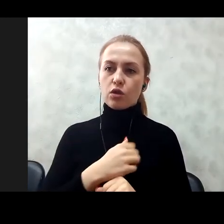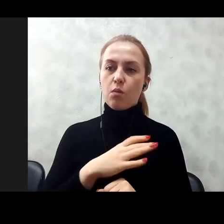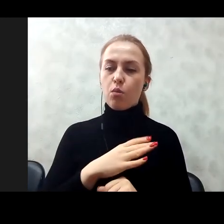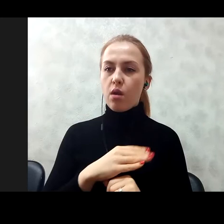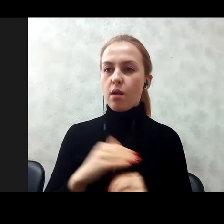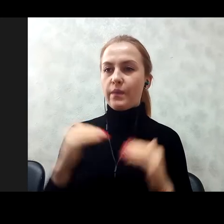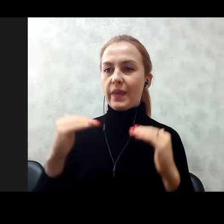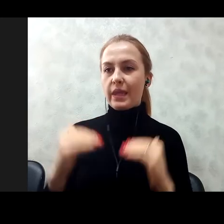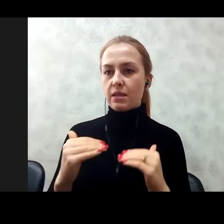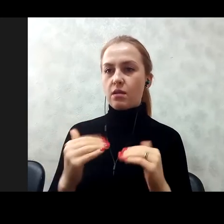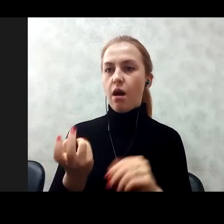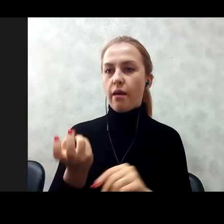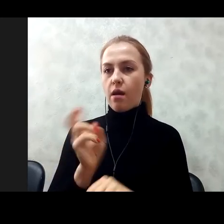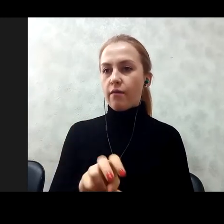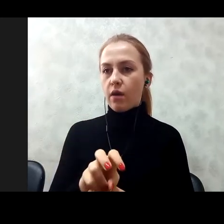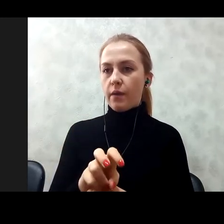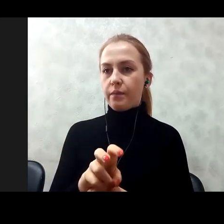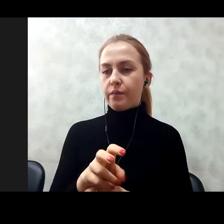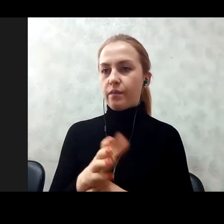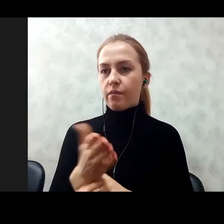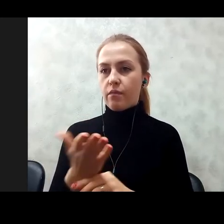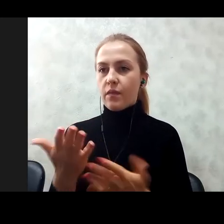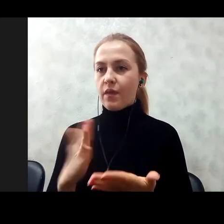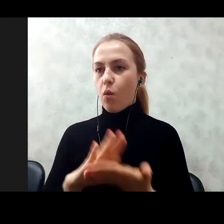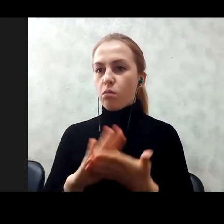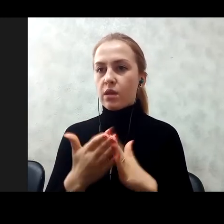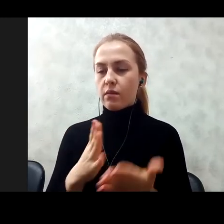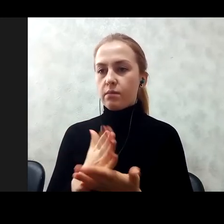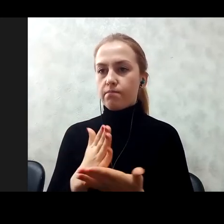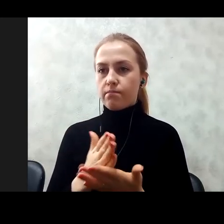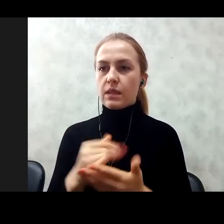the election authorities and the voters.